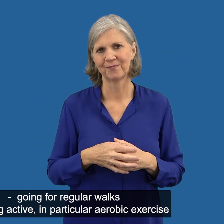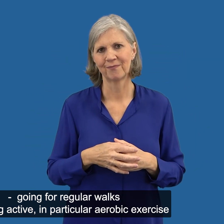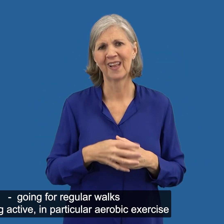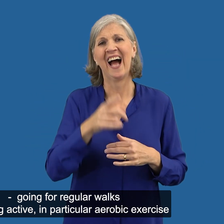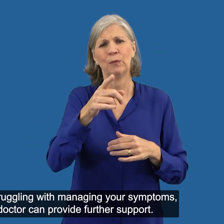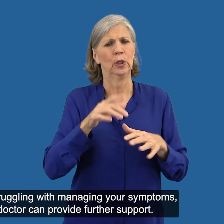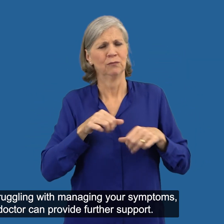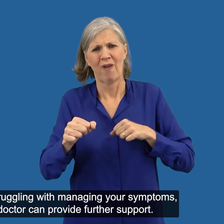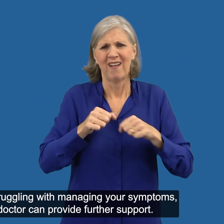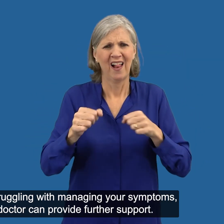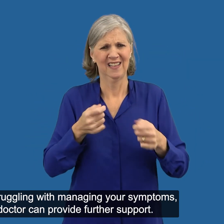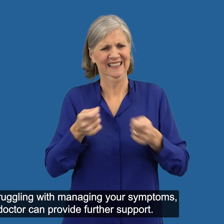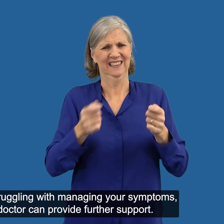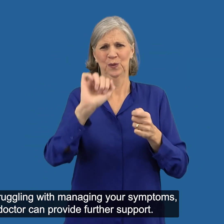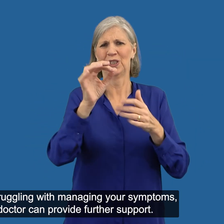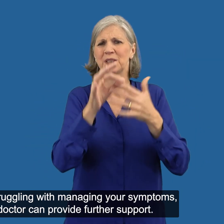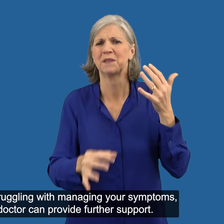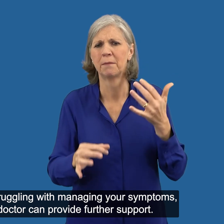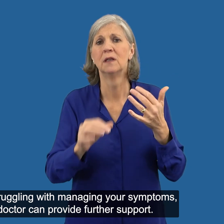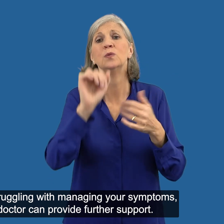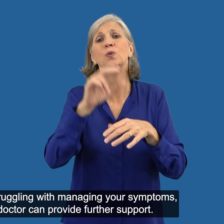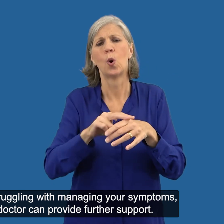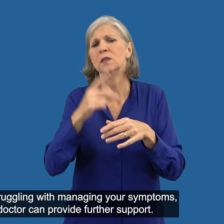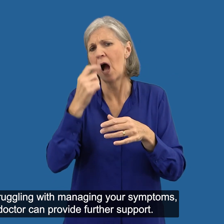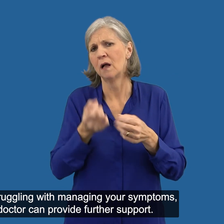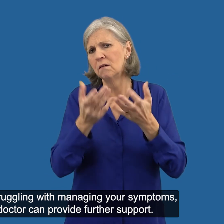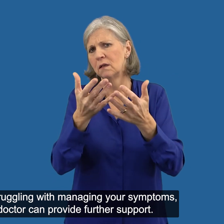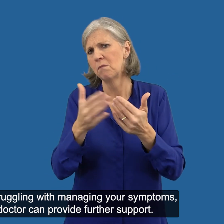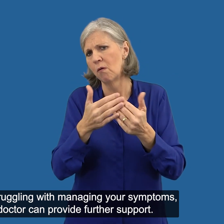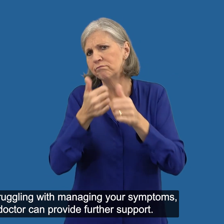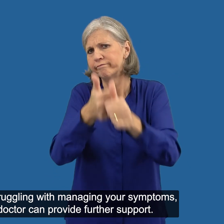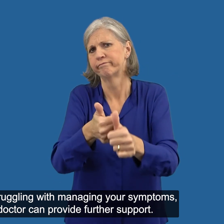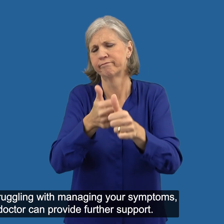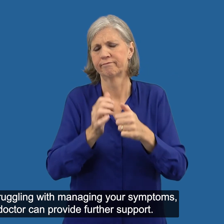If you're struggling with managing your symptoms, your doctor can provide further support.